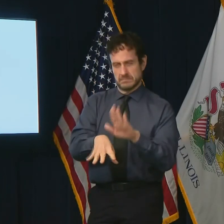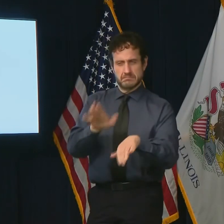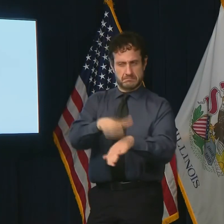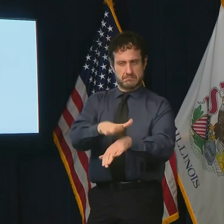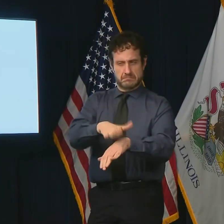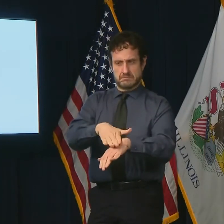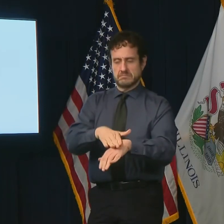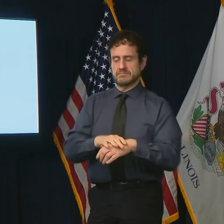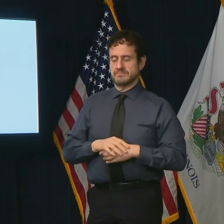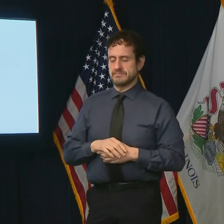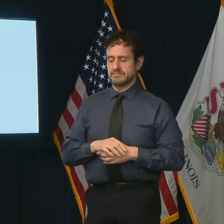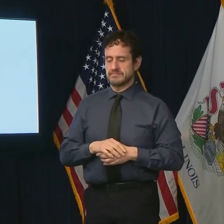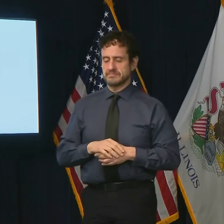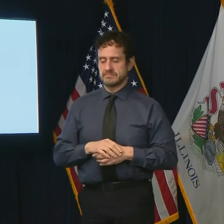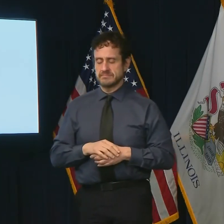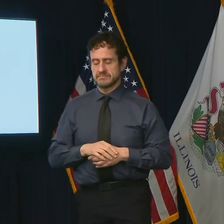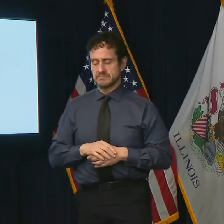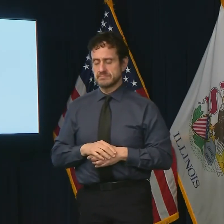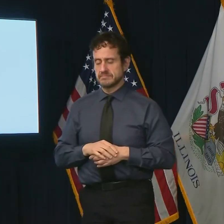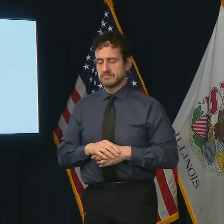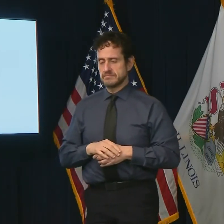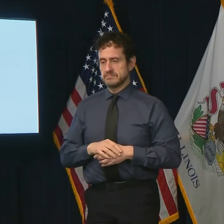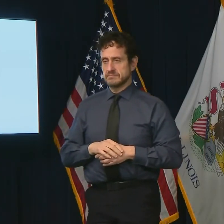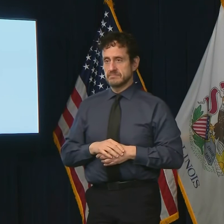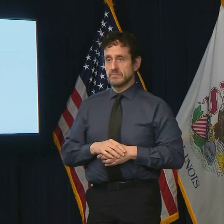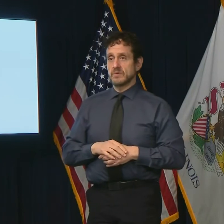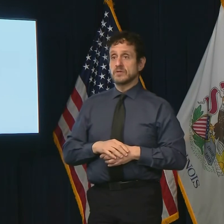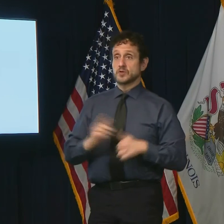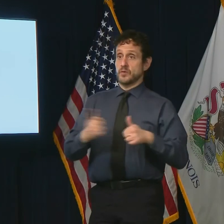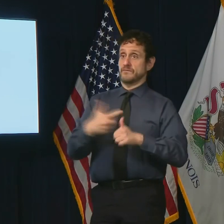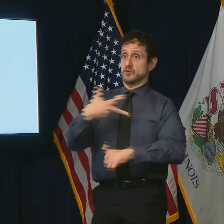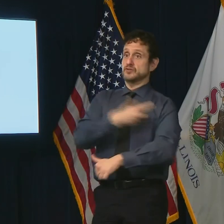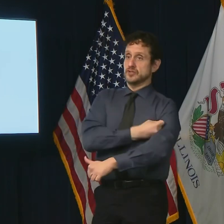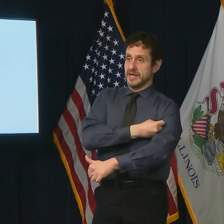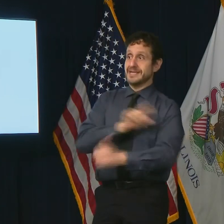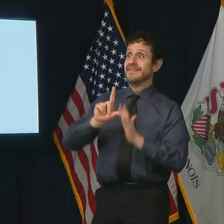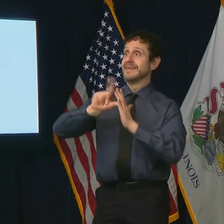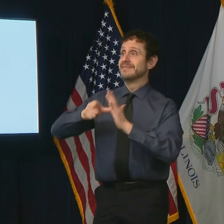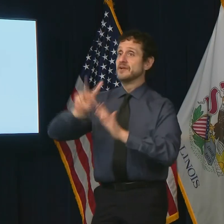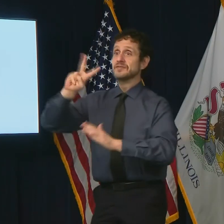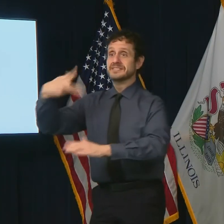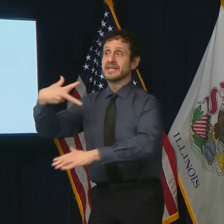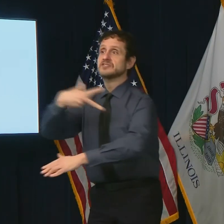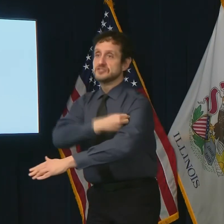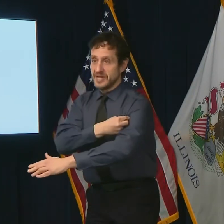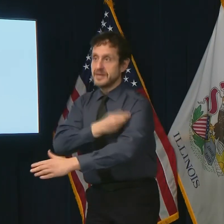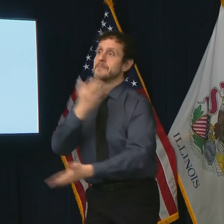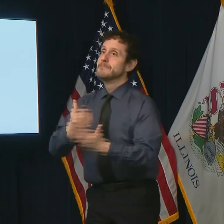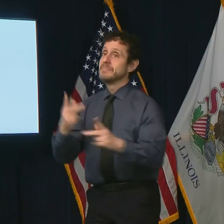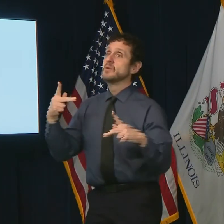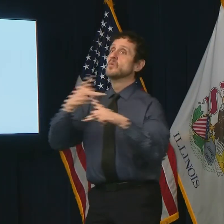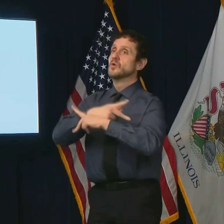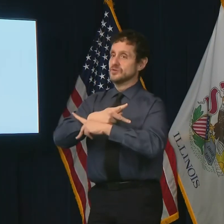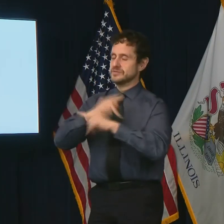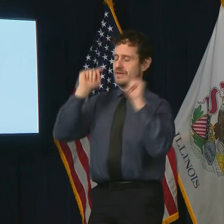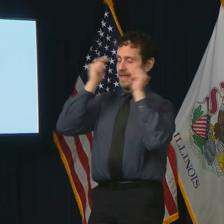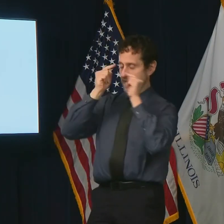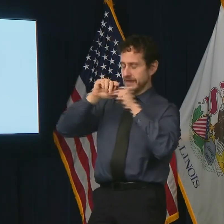be even more significant with the second dose as opposed to the first. So we want to include